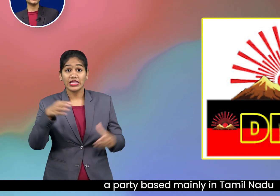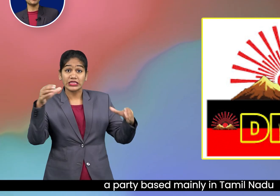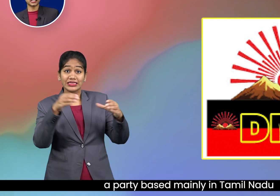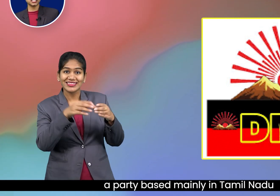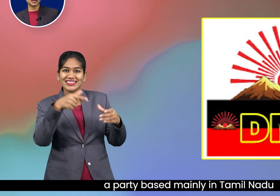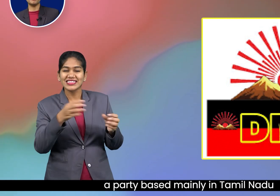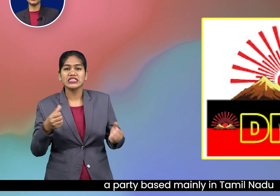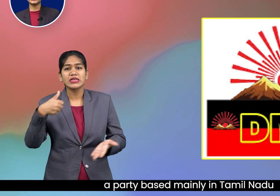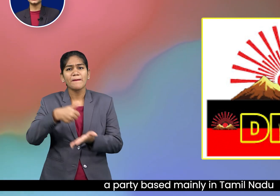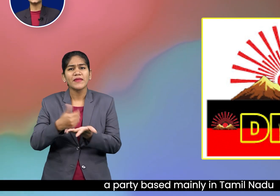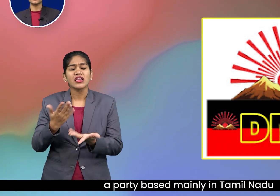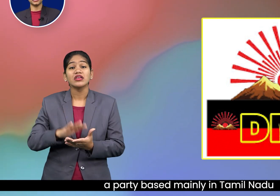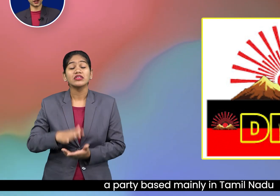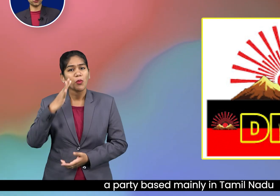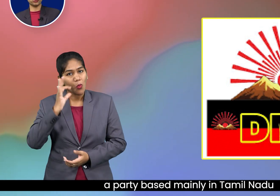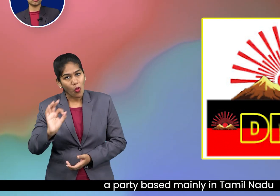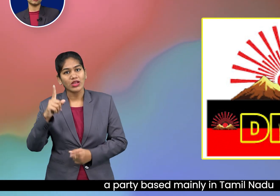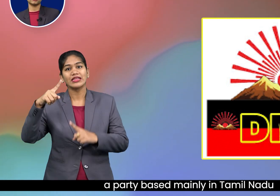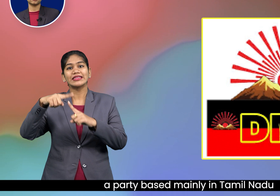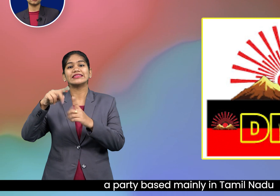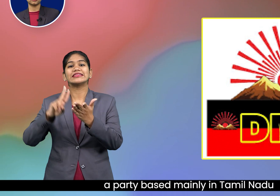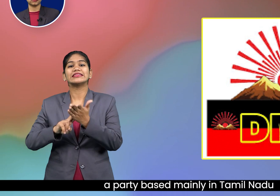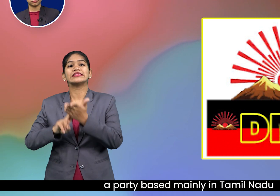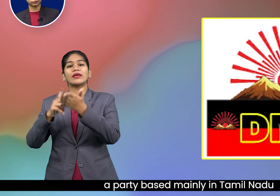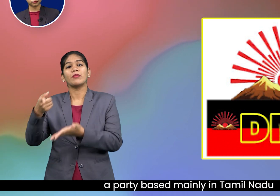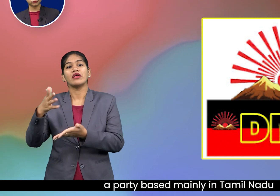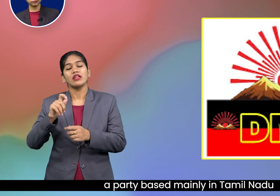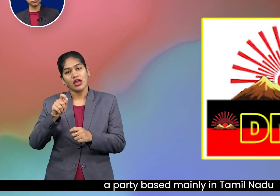a party based mainly in Tamil Nadu,